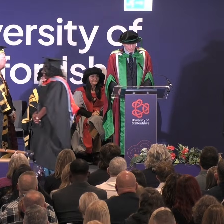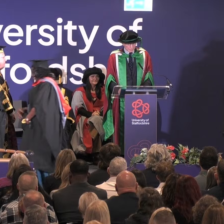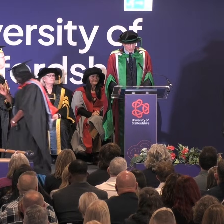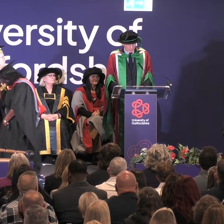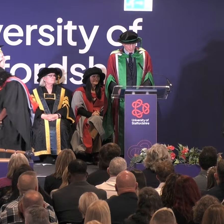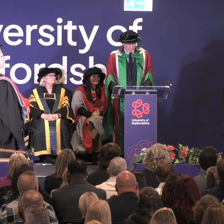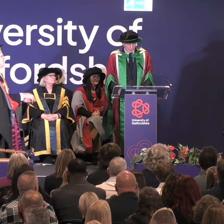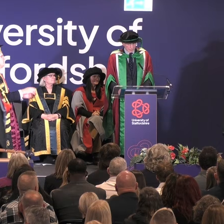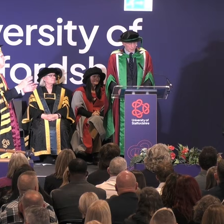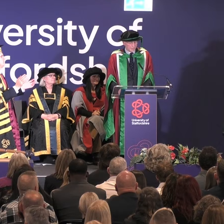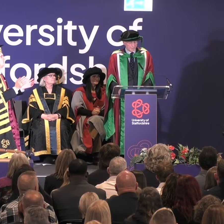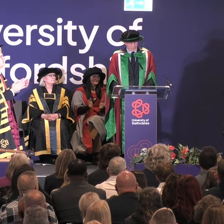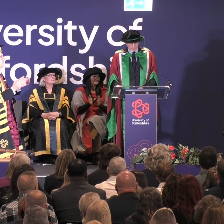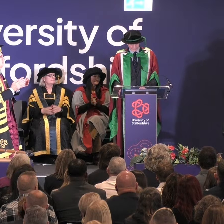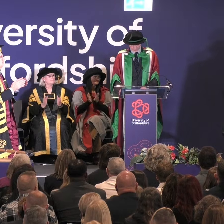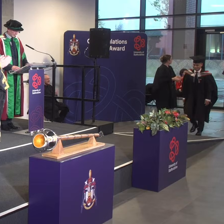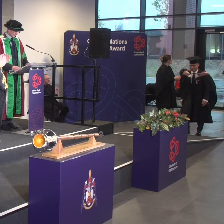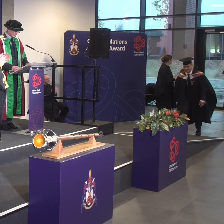Sandeep Thapar Marga.